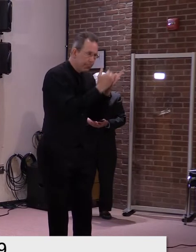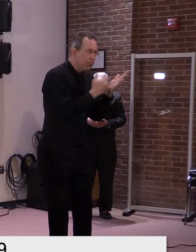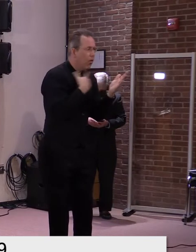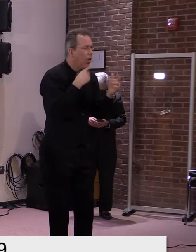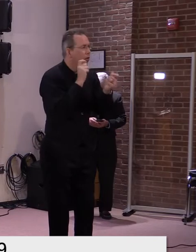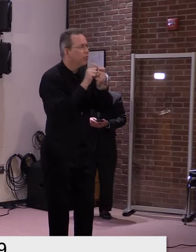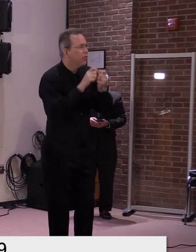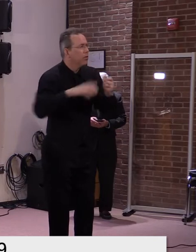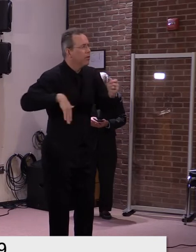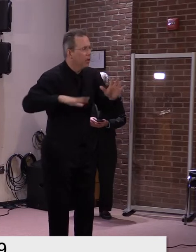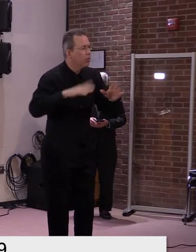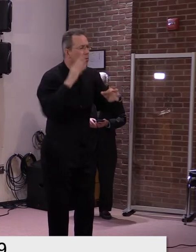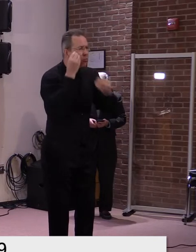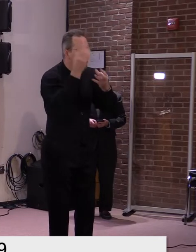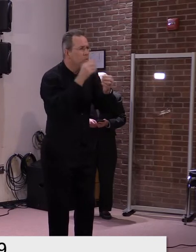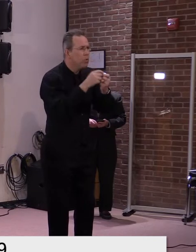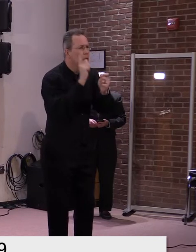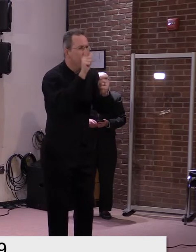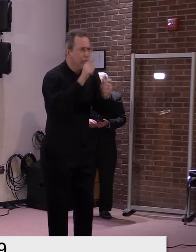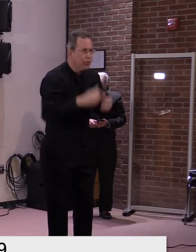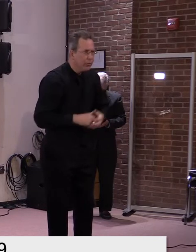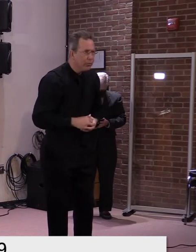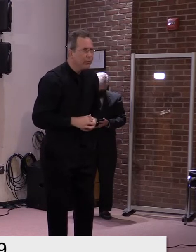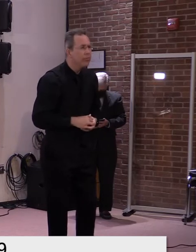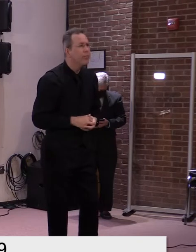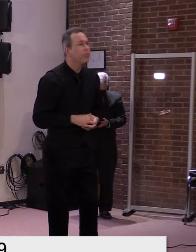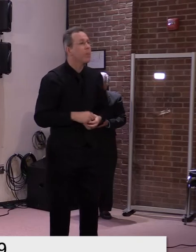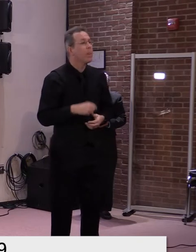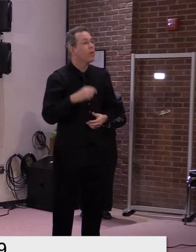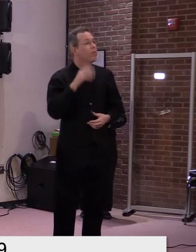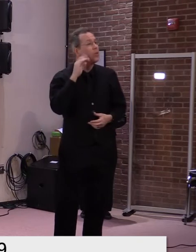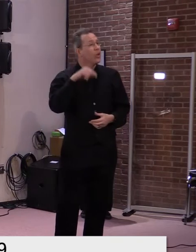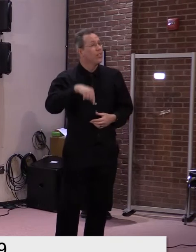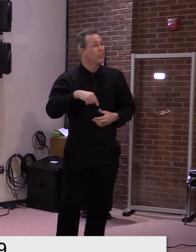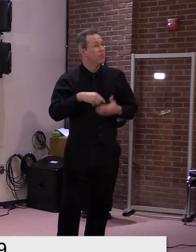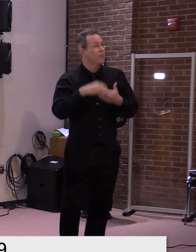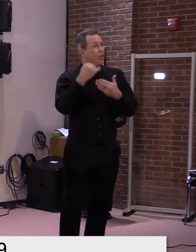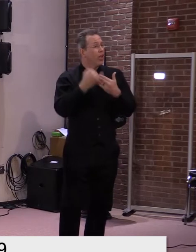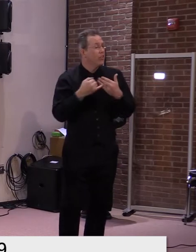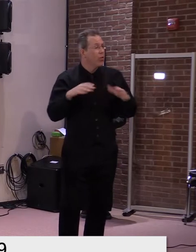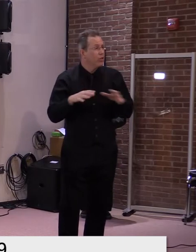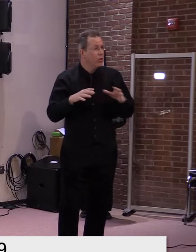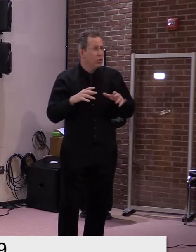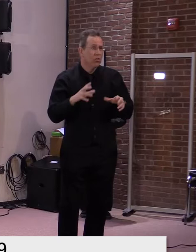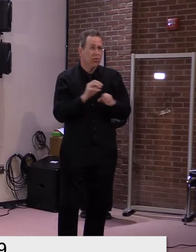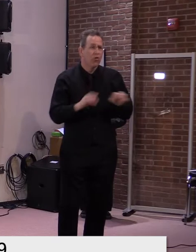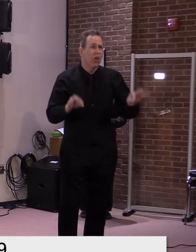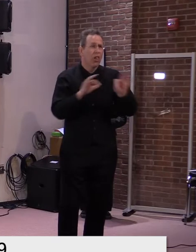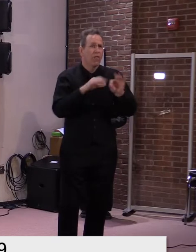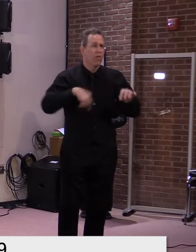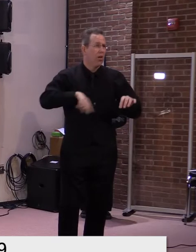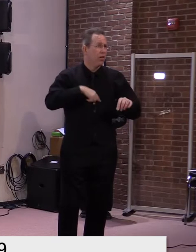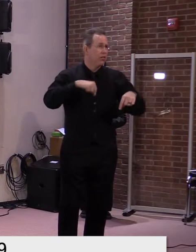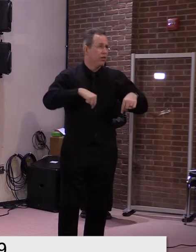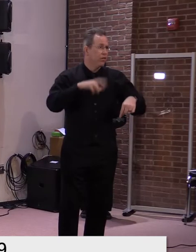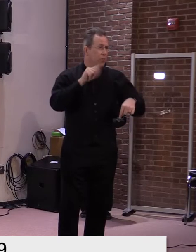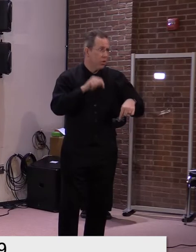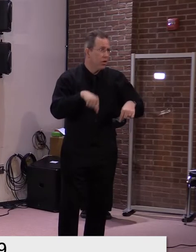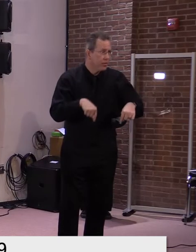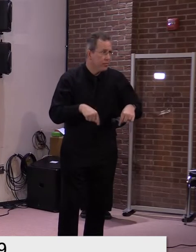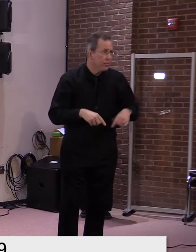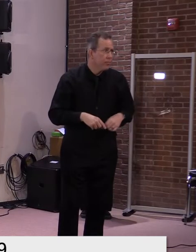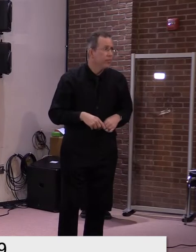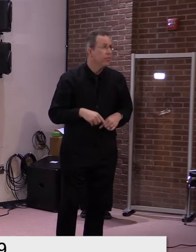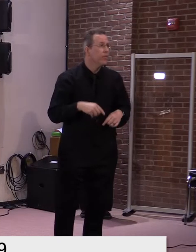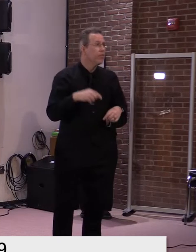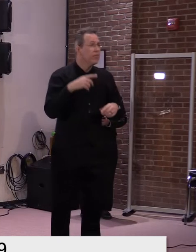What we do know is that the projects proposed must be critical to directly enabling work, education, and